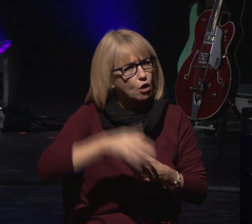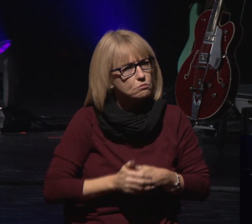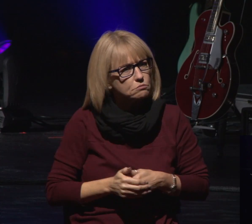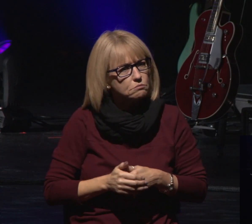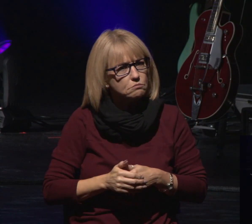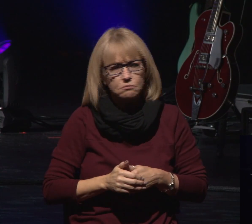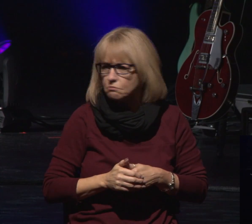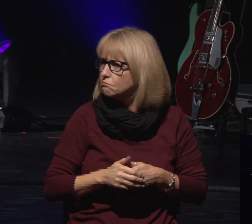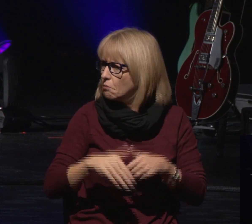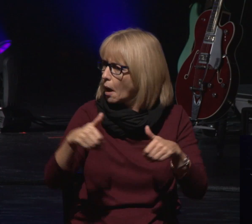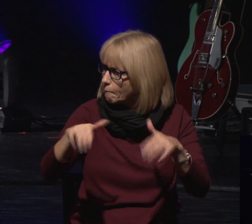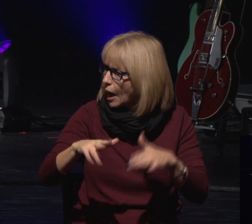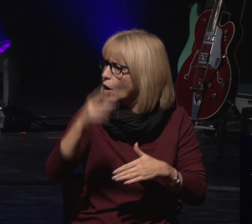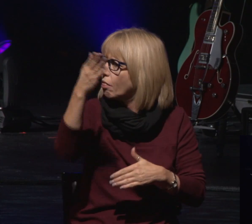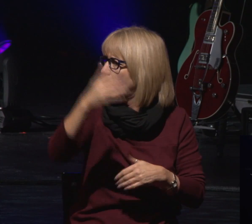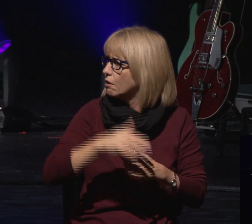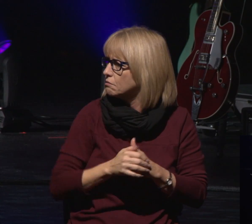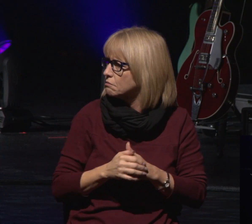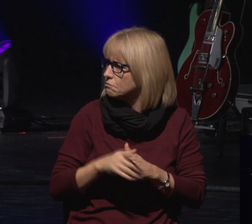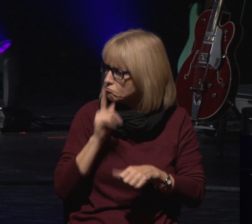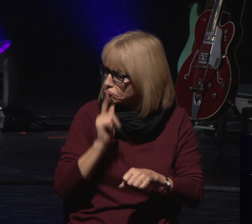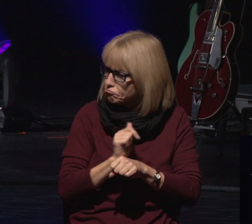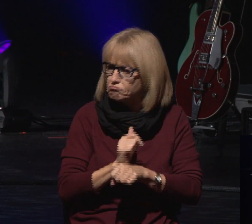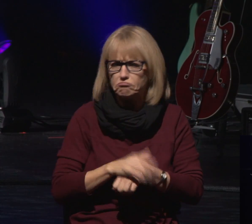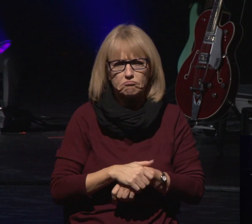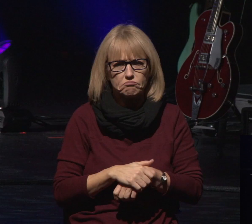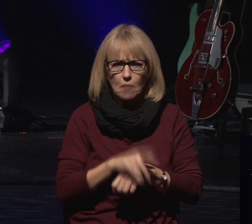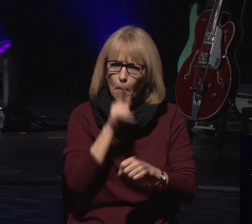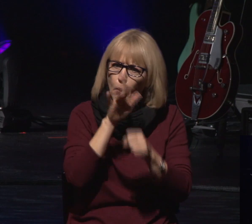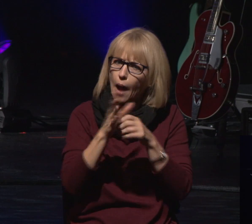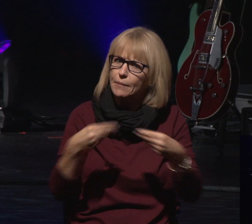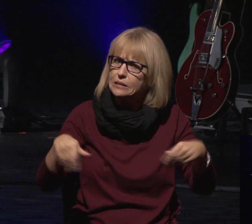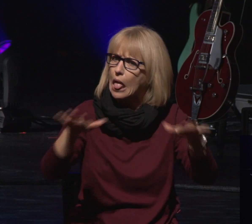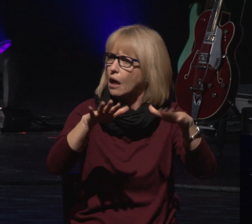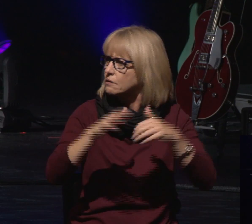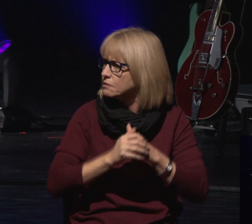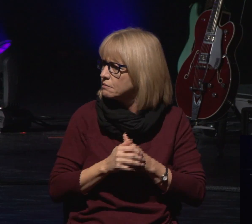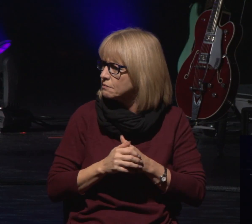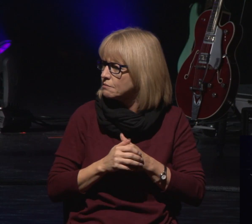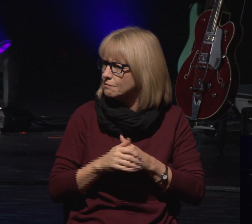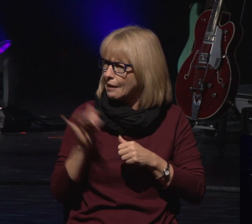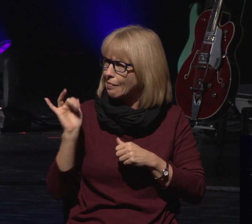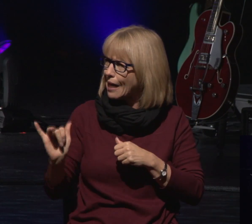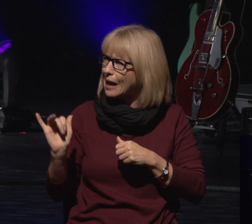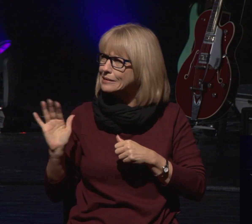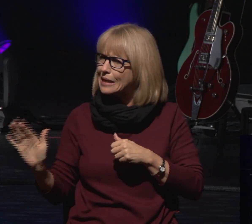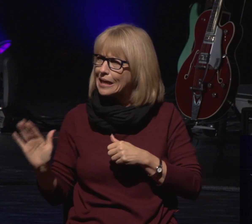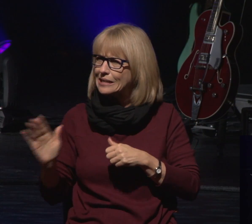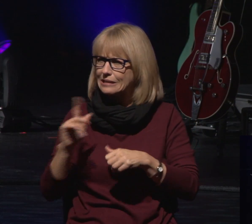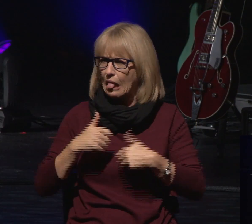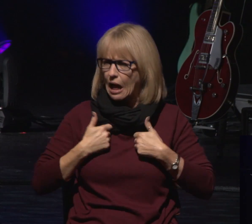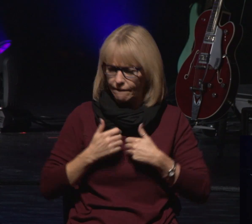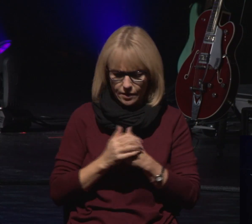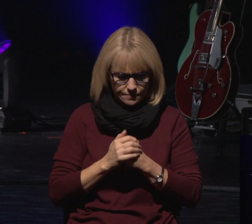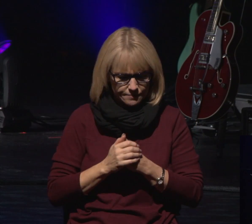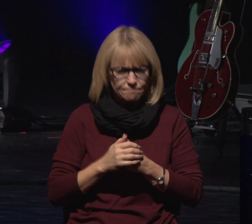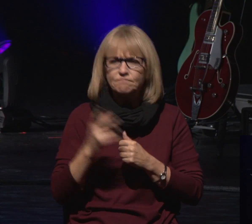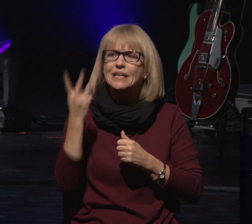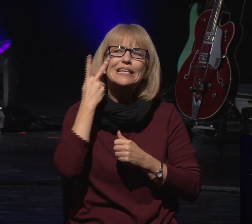life, I'm just going to pull his life together, how he ends, what are some things for us? First of all, we see that it did not